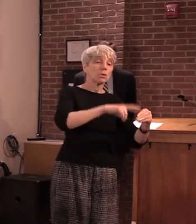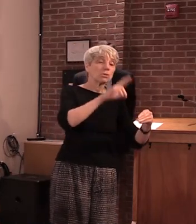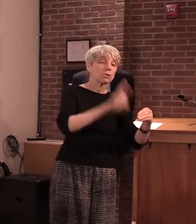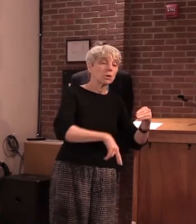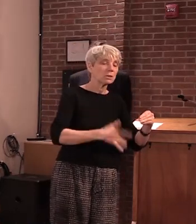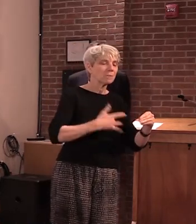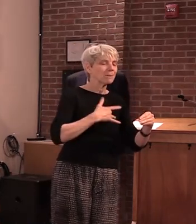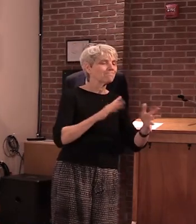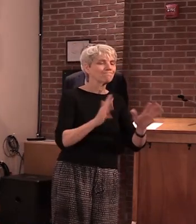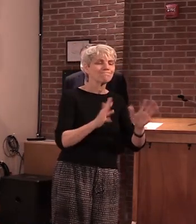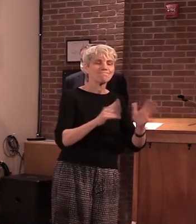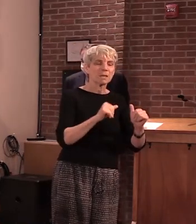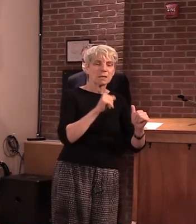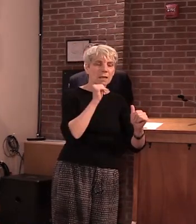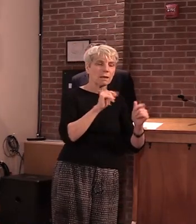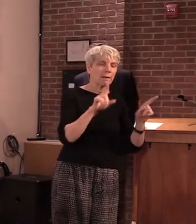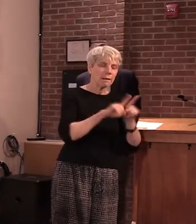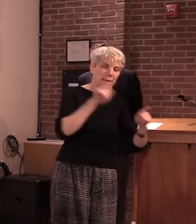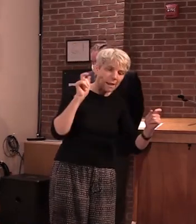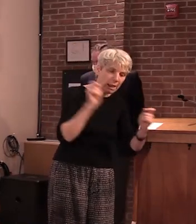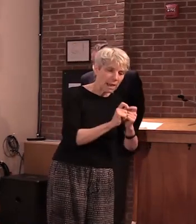results in that setting.